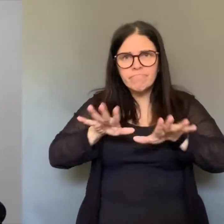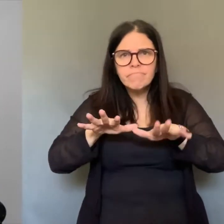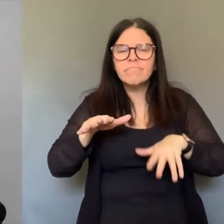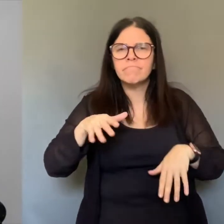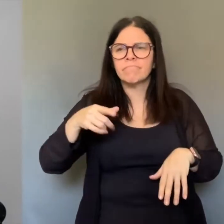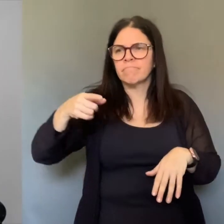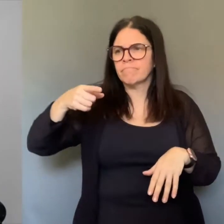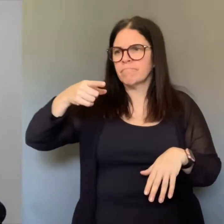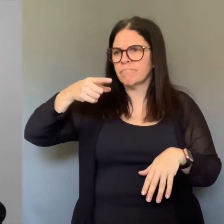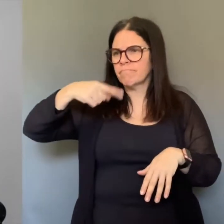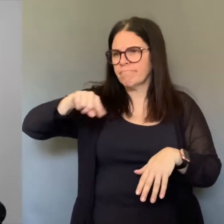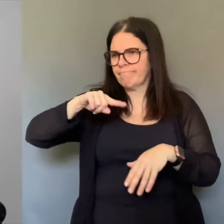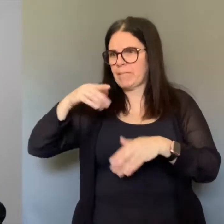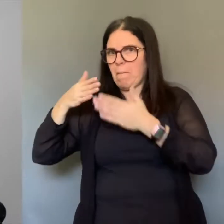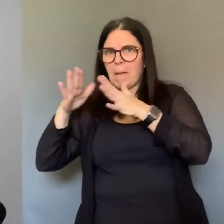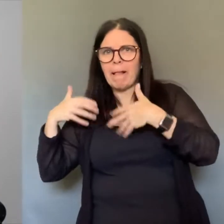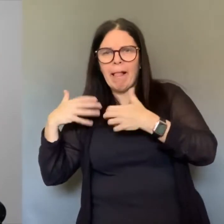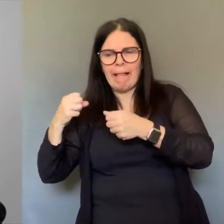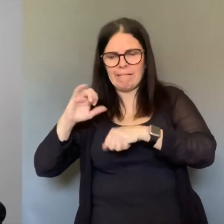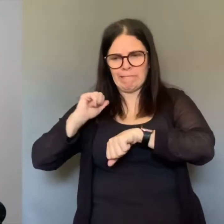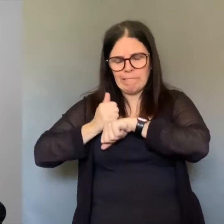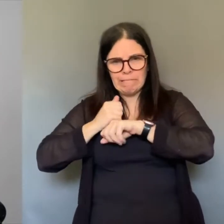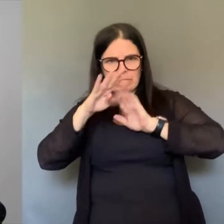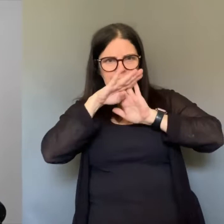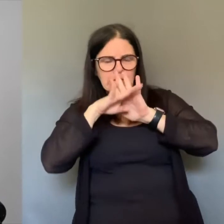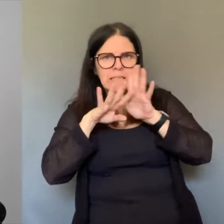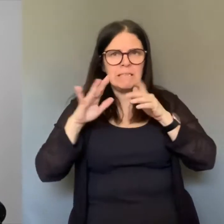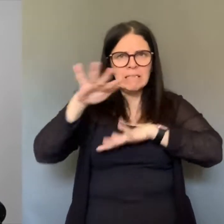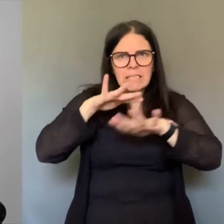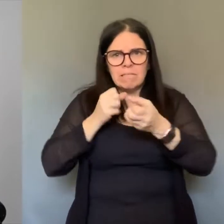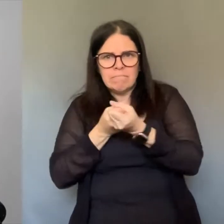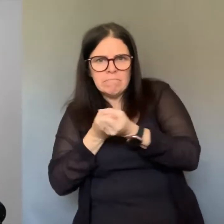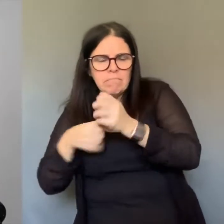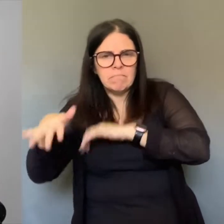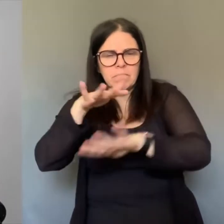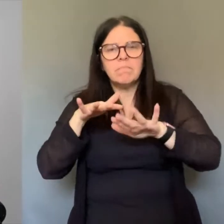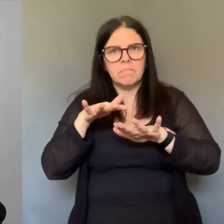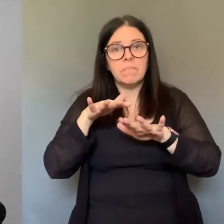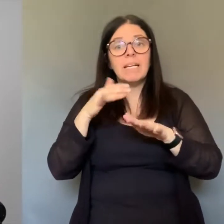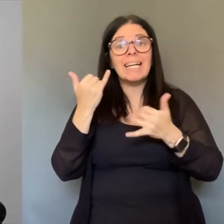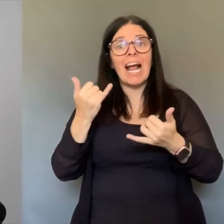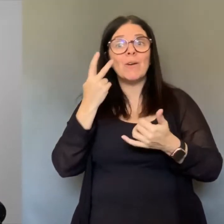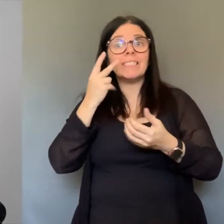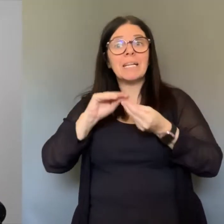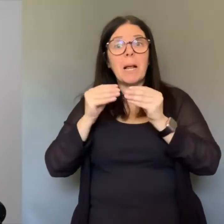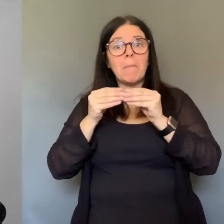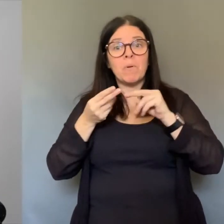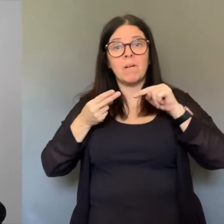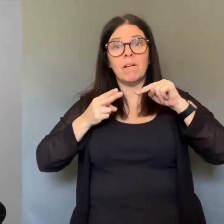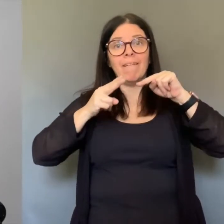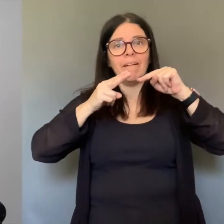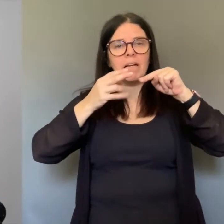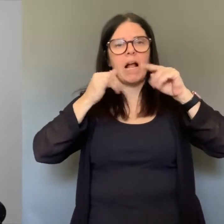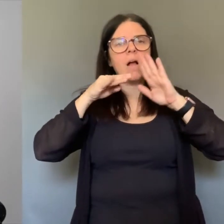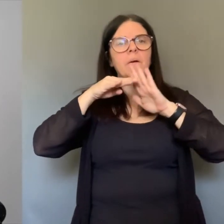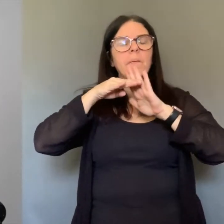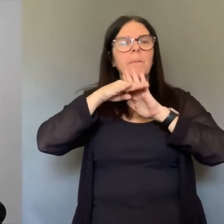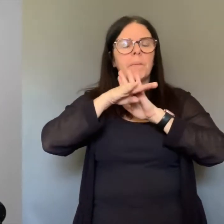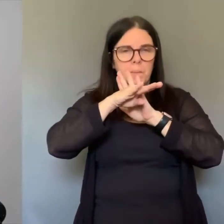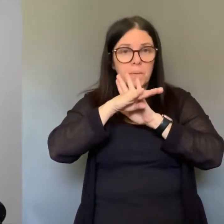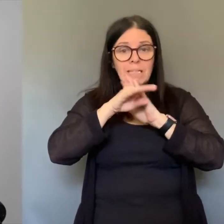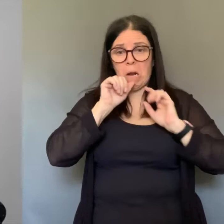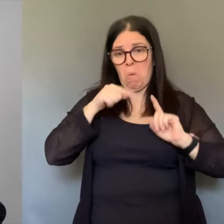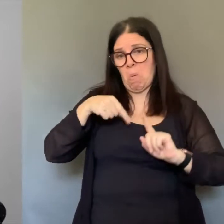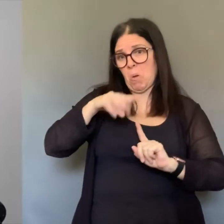Good morning, everyone. As public health continues to lead the response to COVID-19 pandemic, we are seeing the flattening of the curve, not only in our